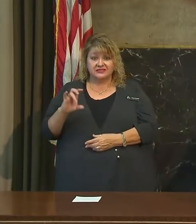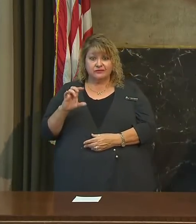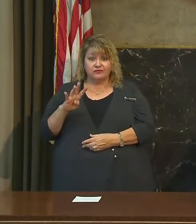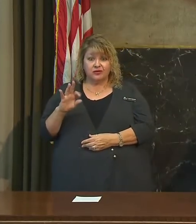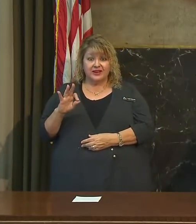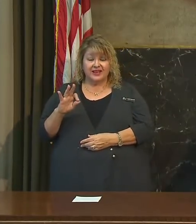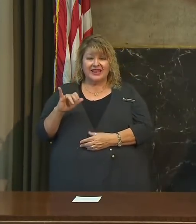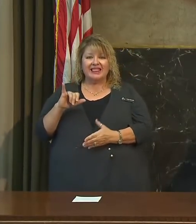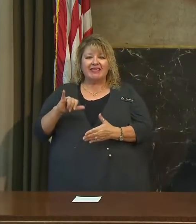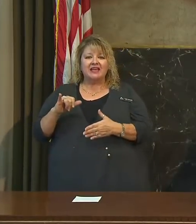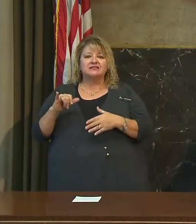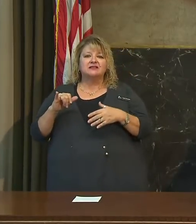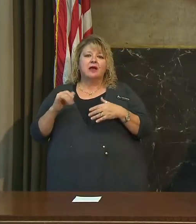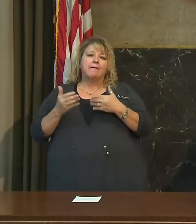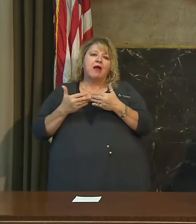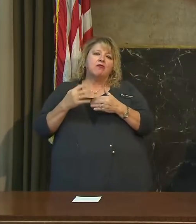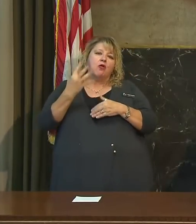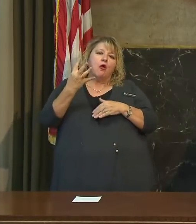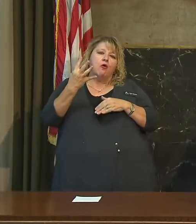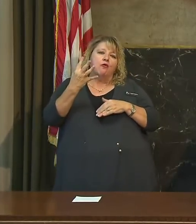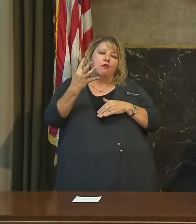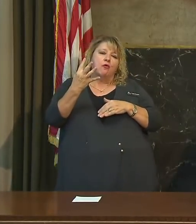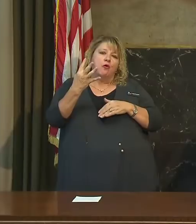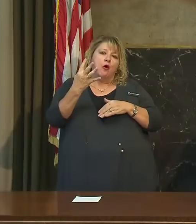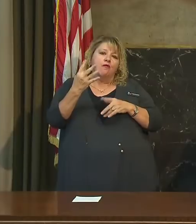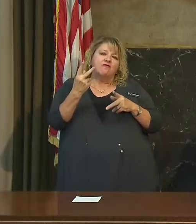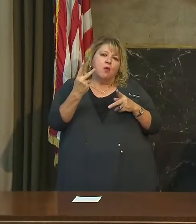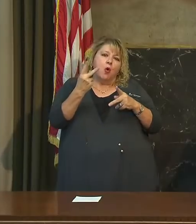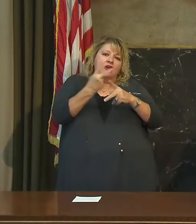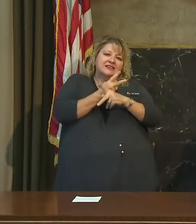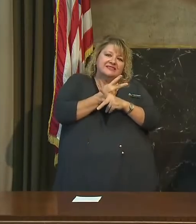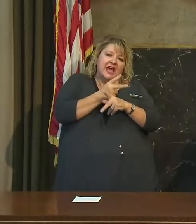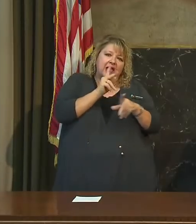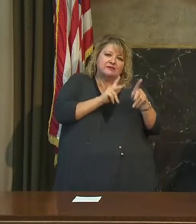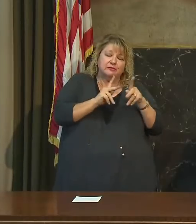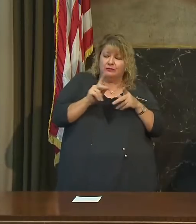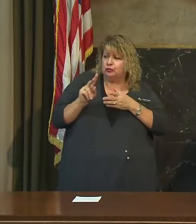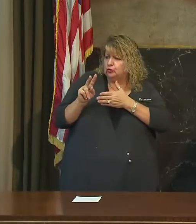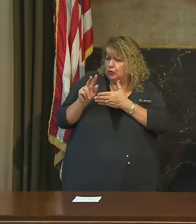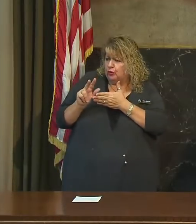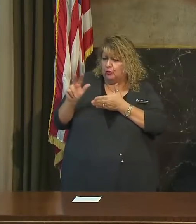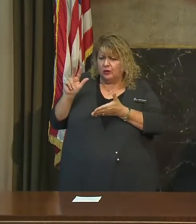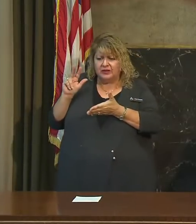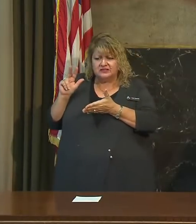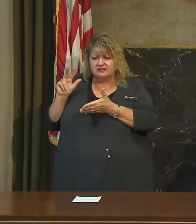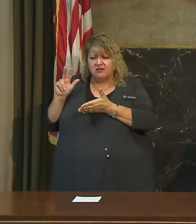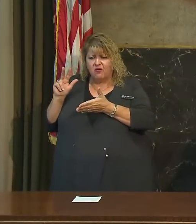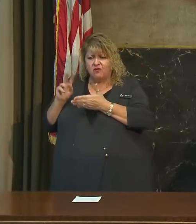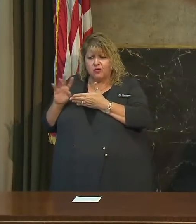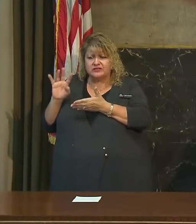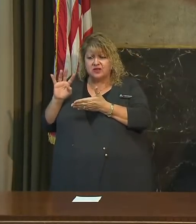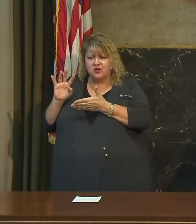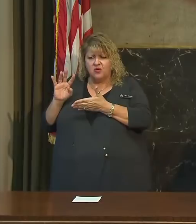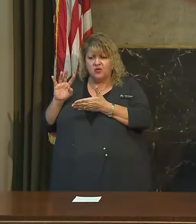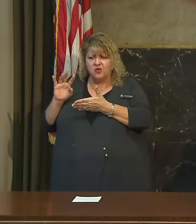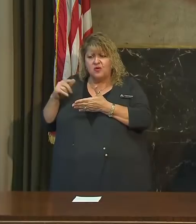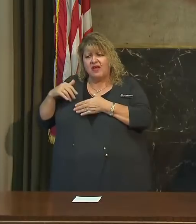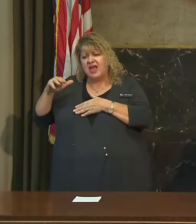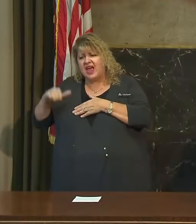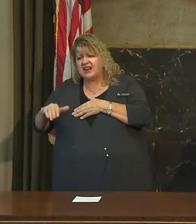That's nearly 4 times the number of people who were in the hospital just a few weeks ago. We were down to